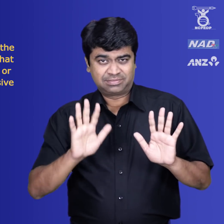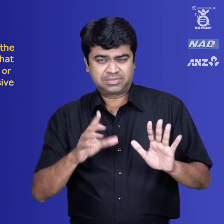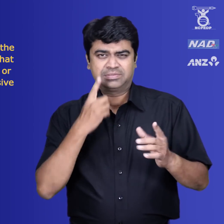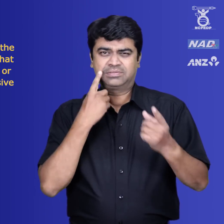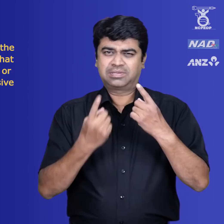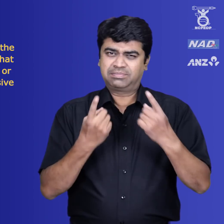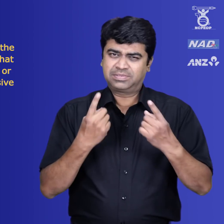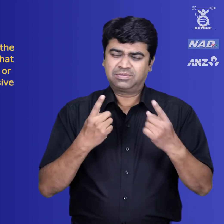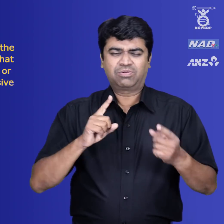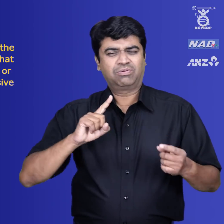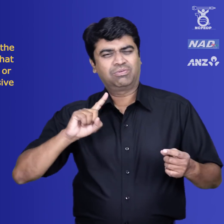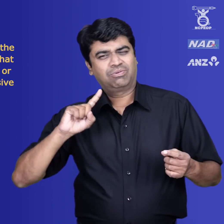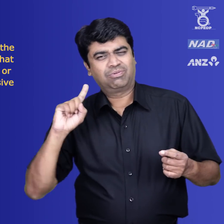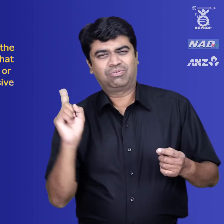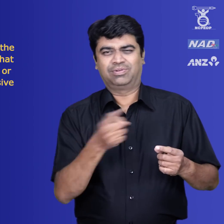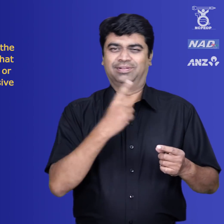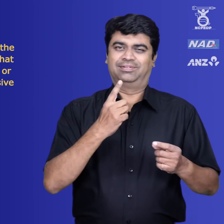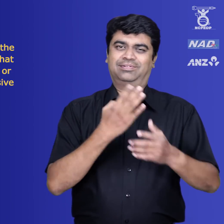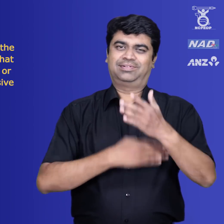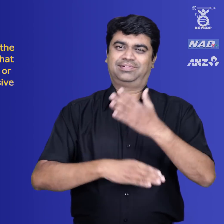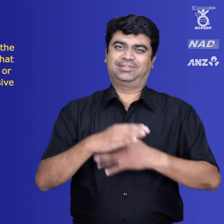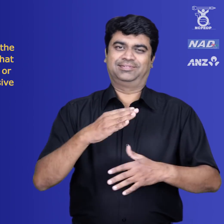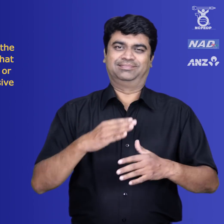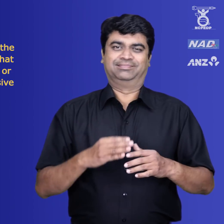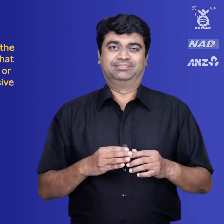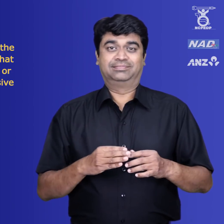of every student with disability.